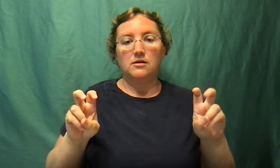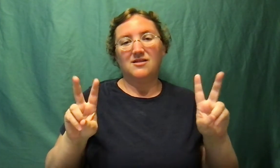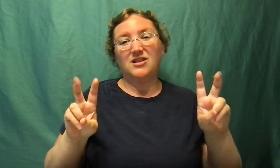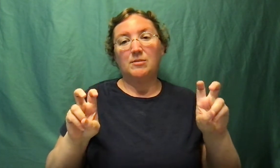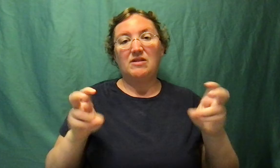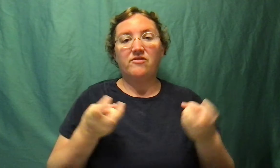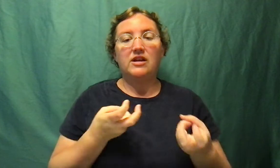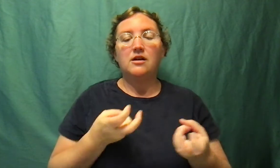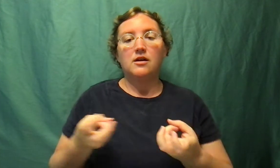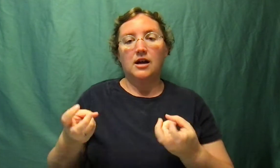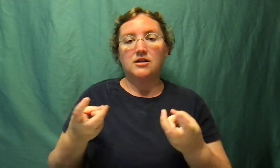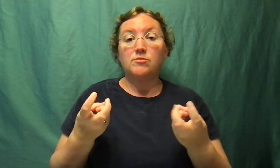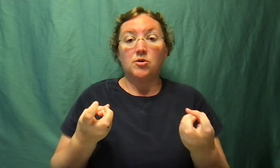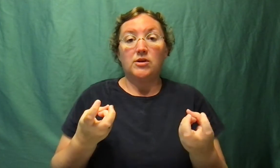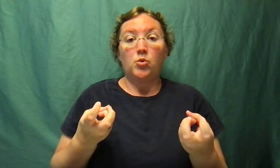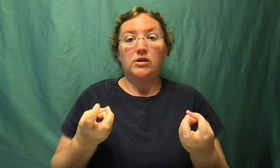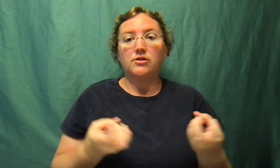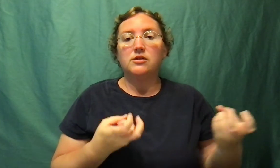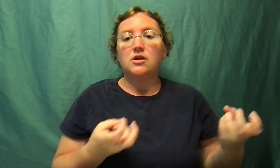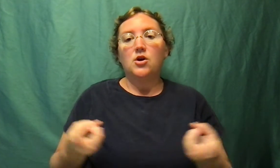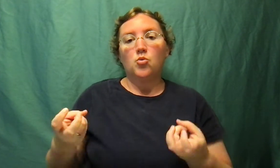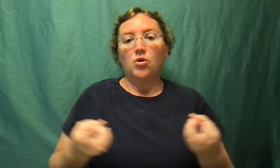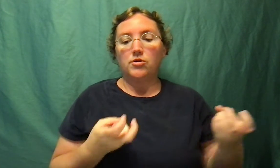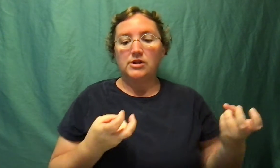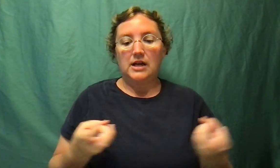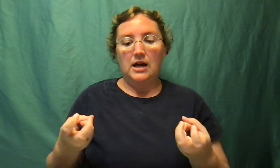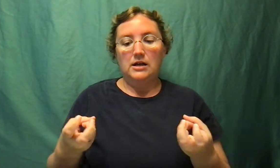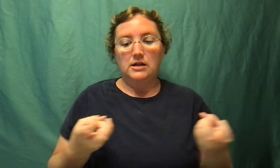looks like a bent V hand shape showing the wheels. Roller skate,